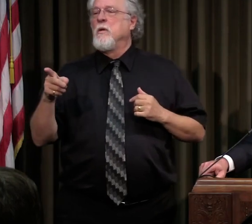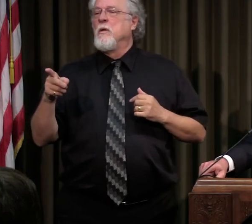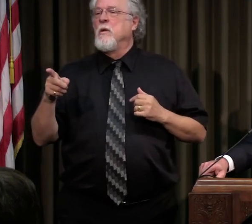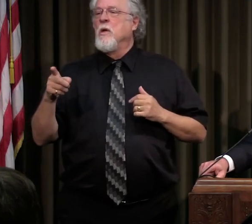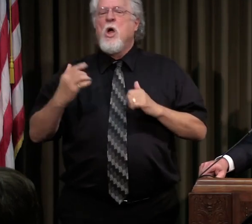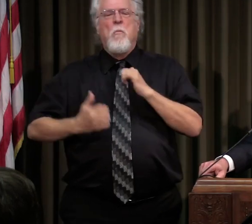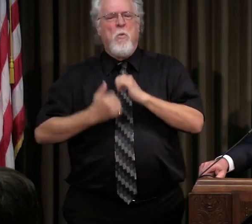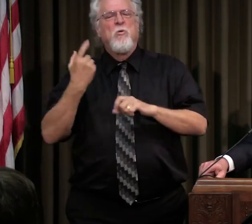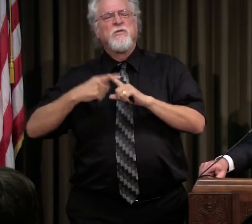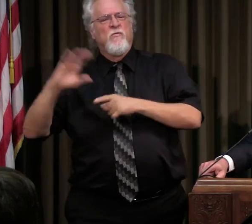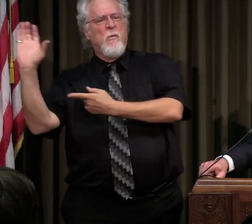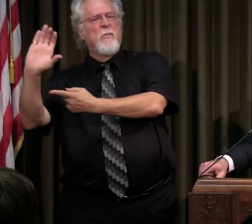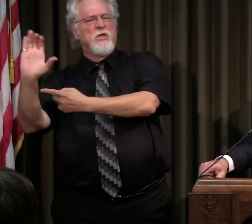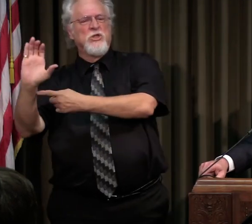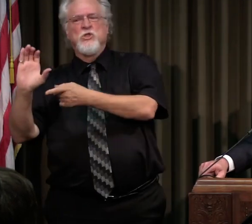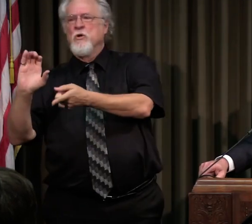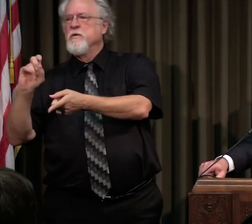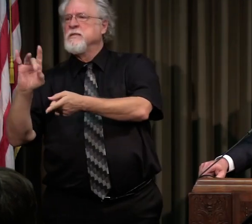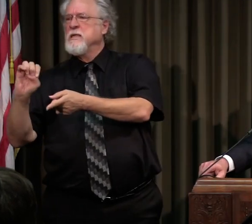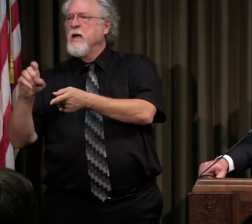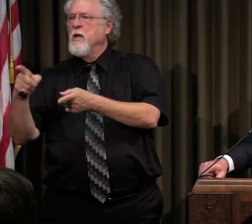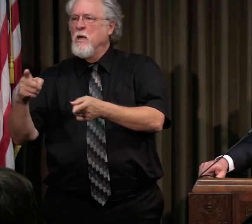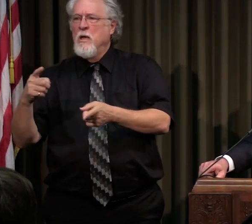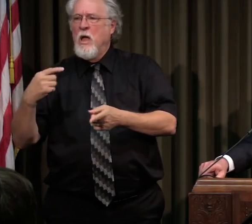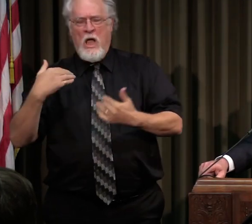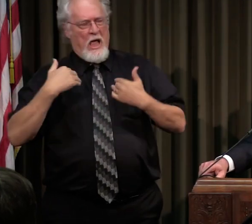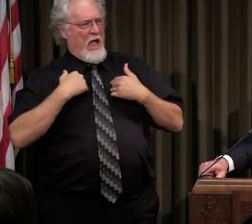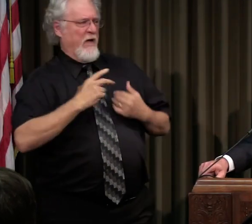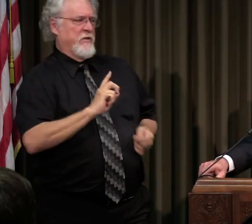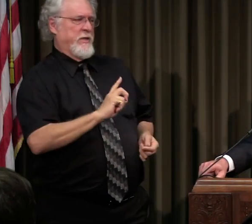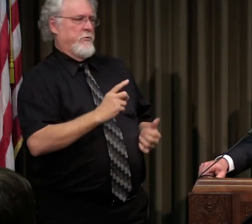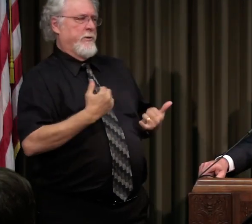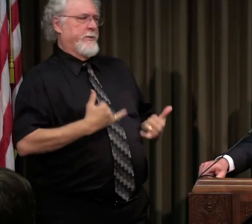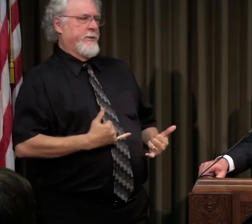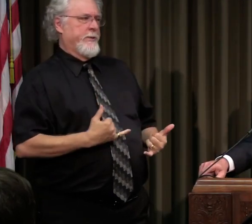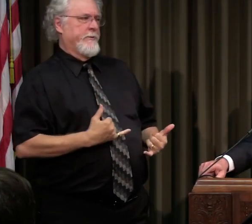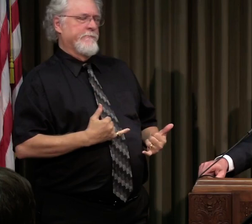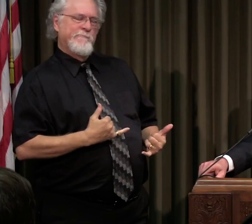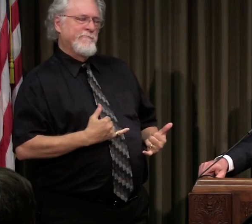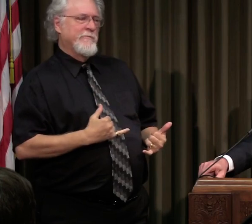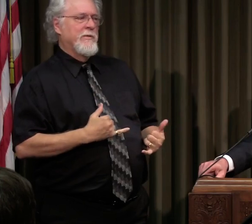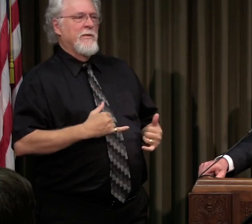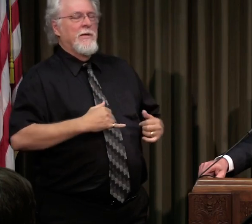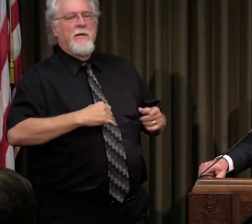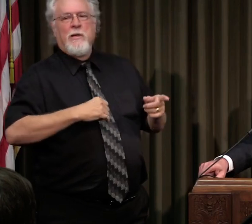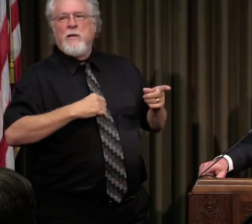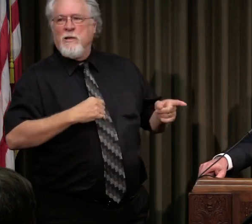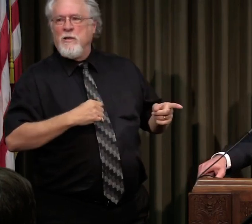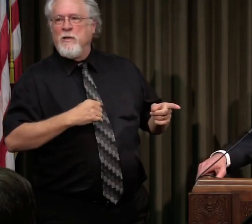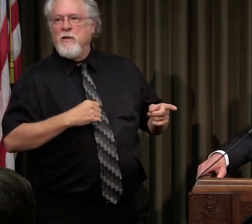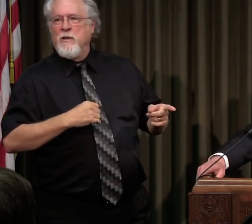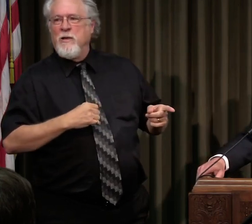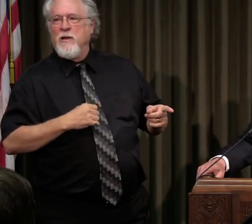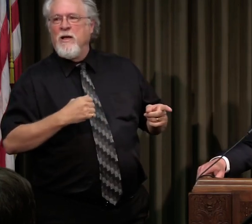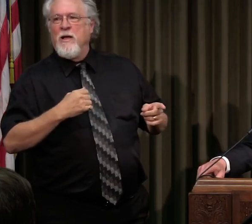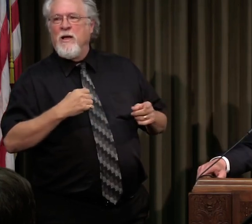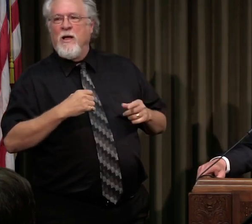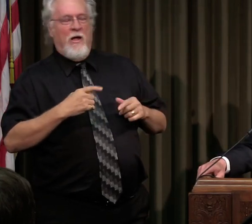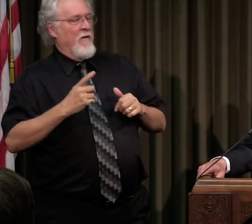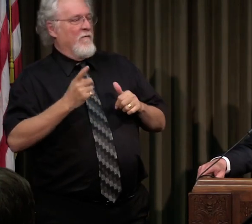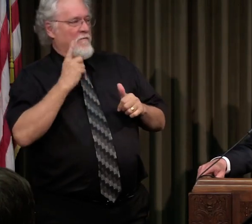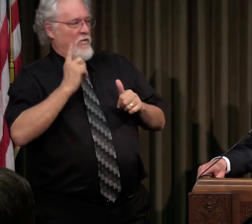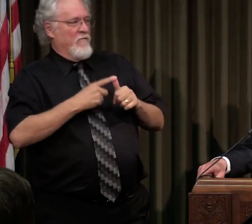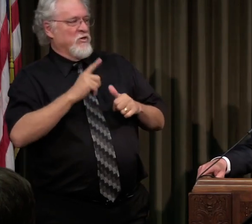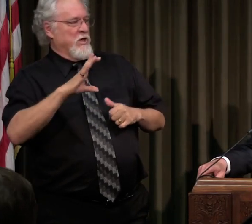mainly from the conservative side, that say, okay, we have a Democrat in office now, who's just doing exactly what we thought he was going to do for his first 100